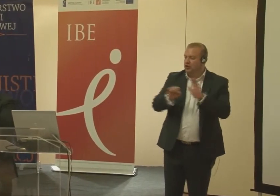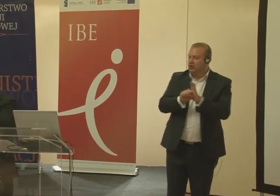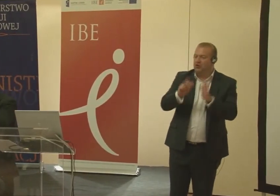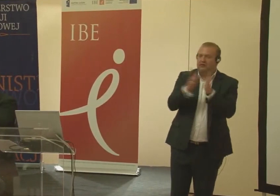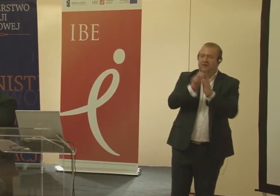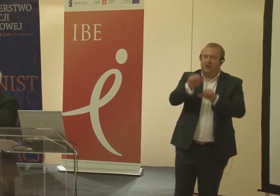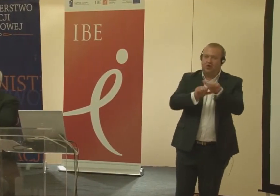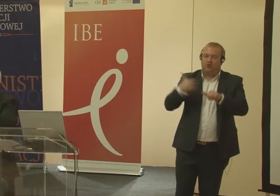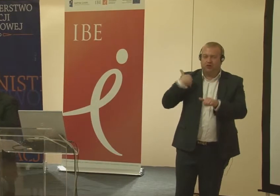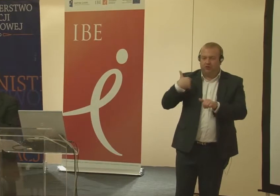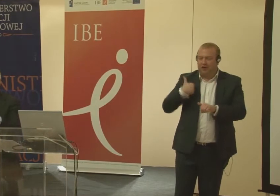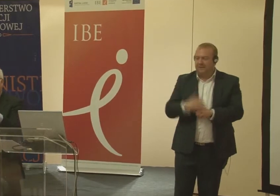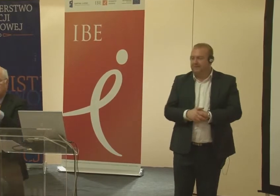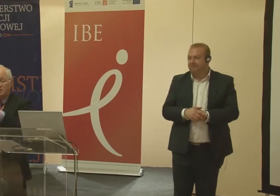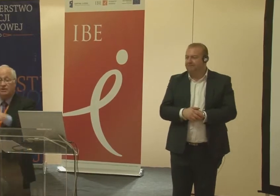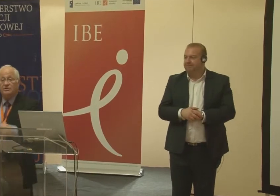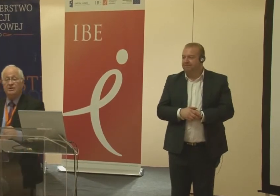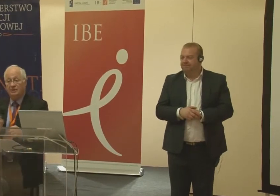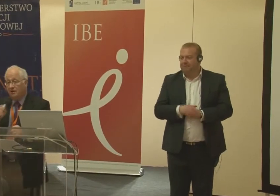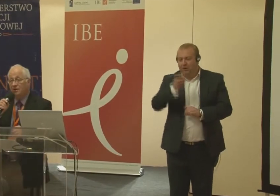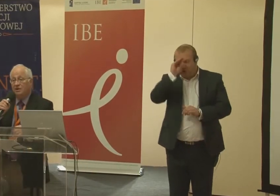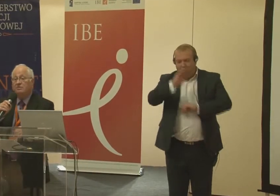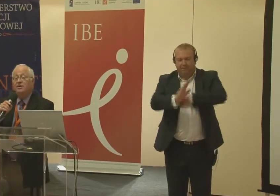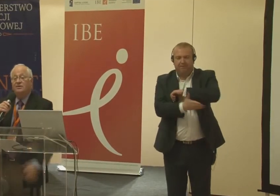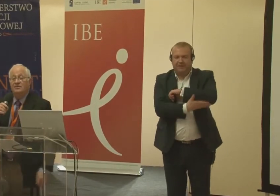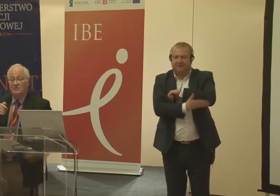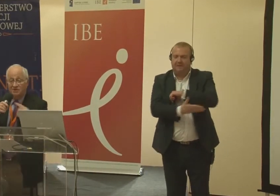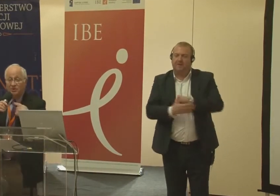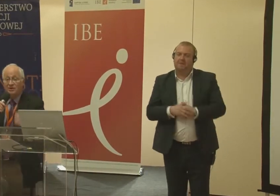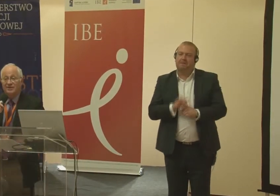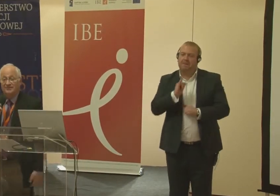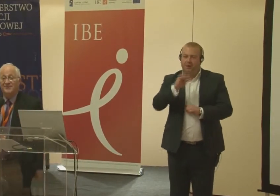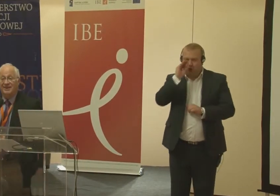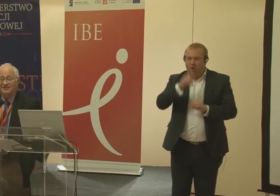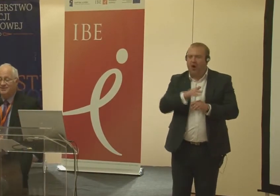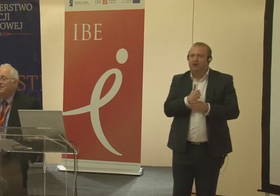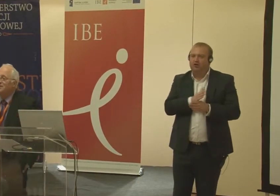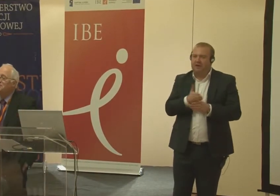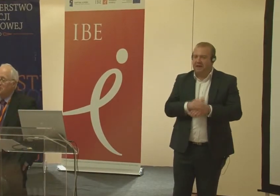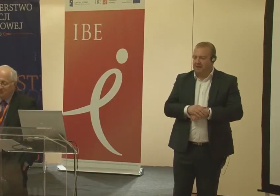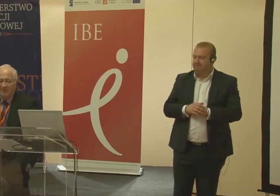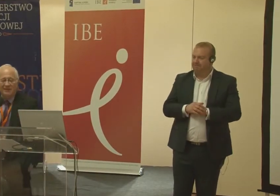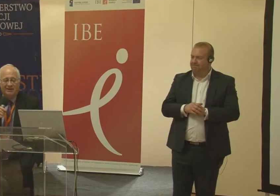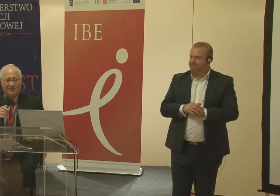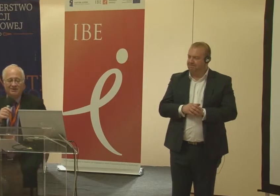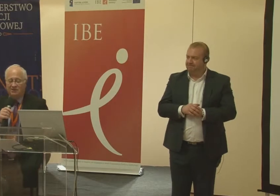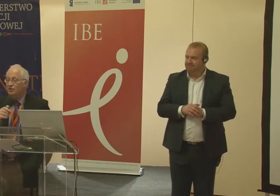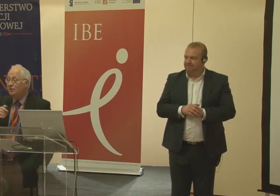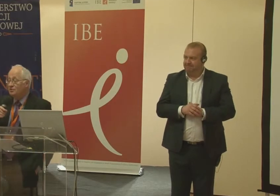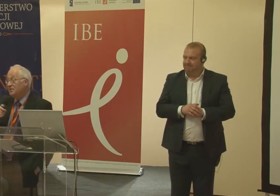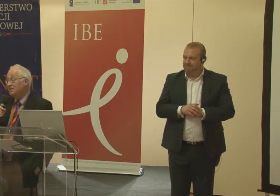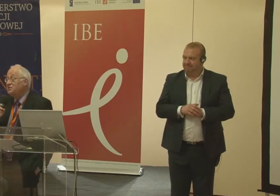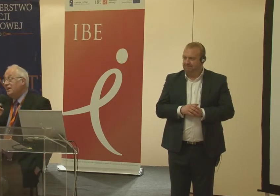through to upper secondary. Does it work? Yes.